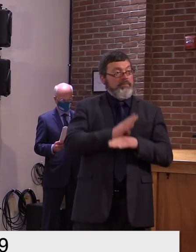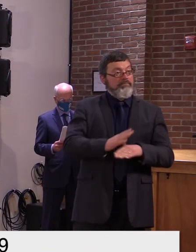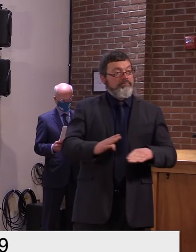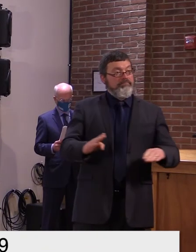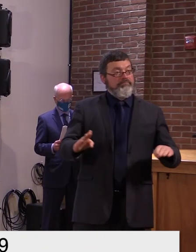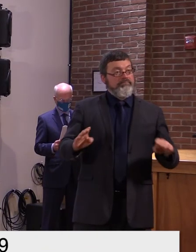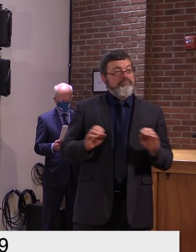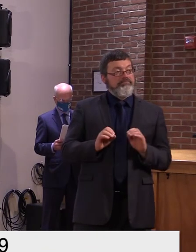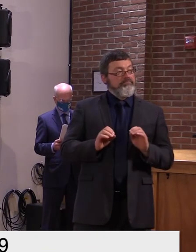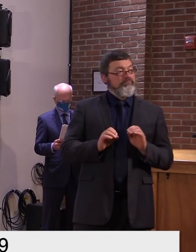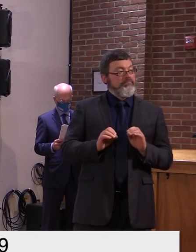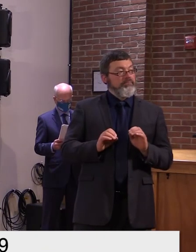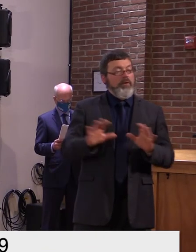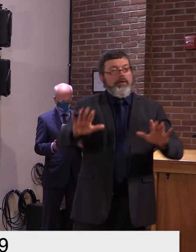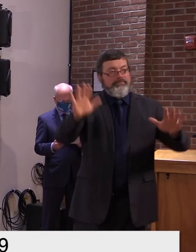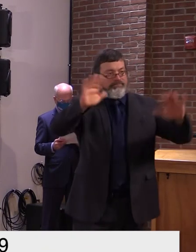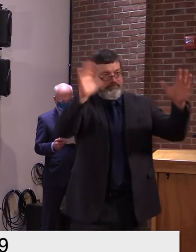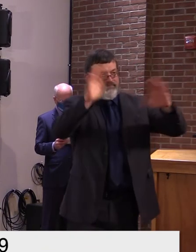Thank you.